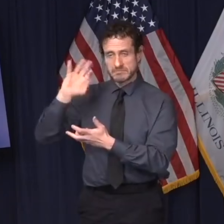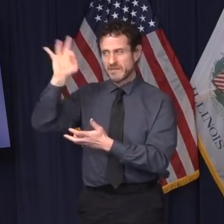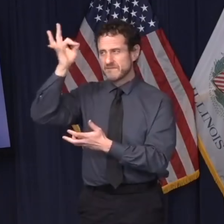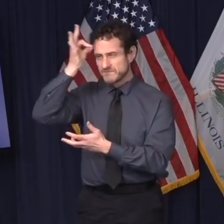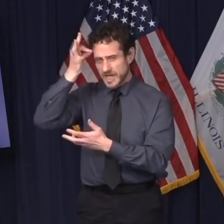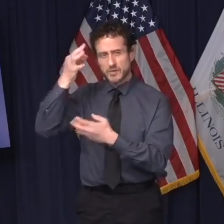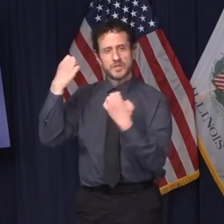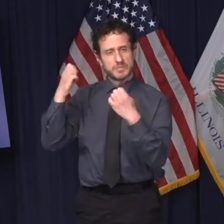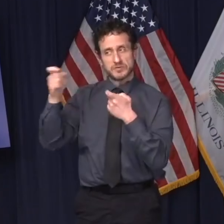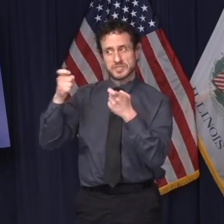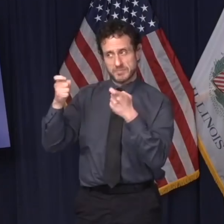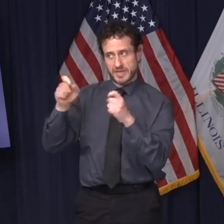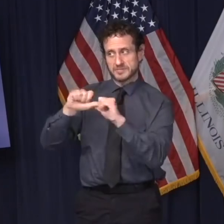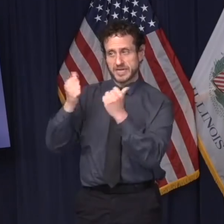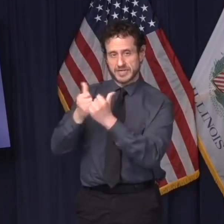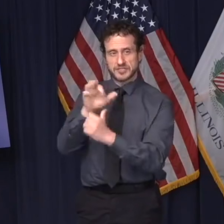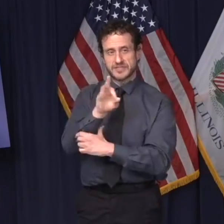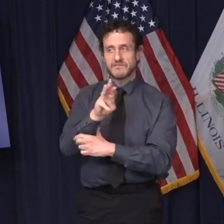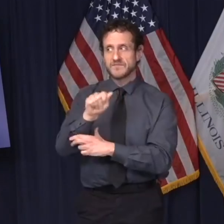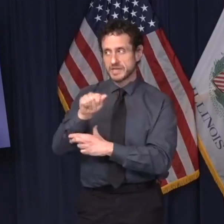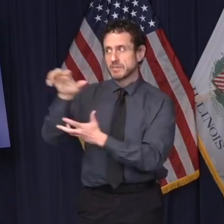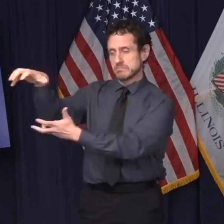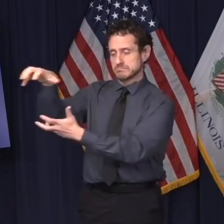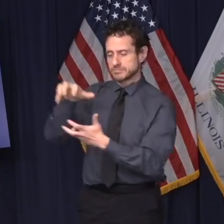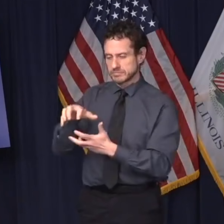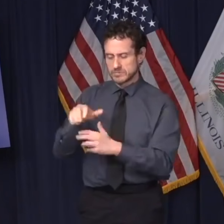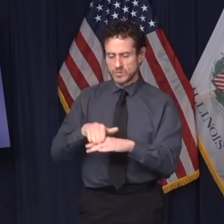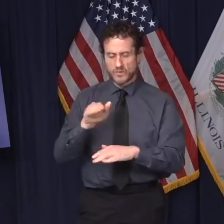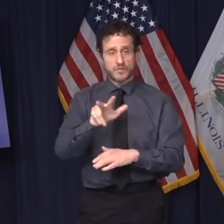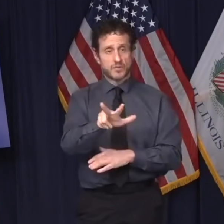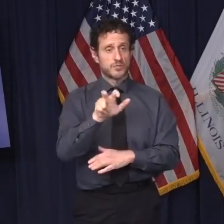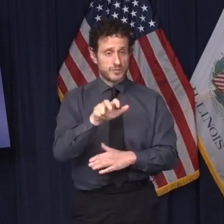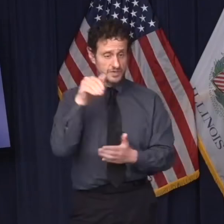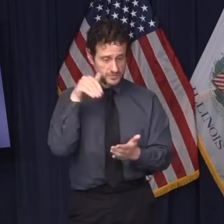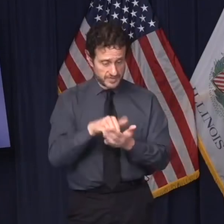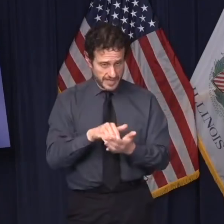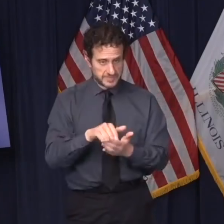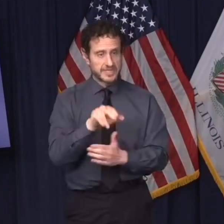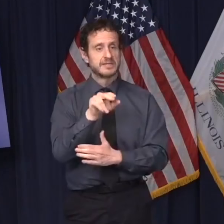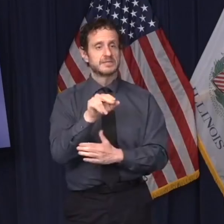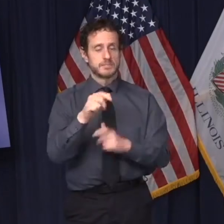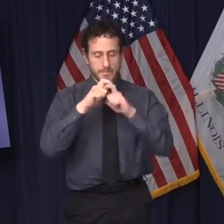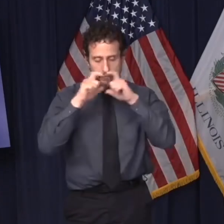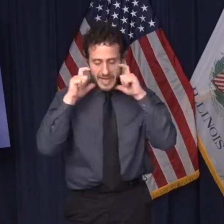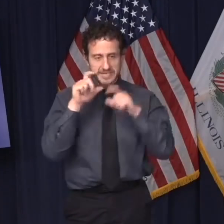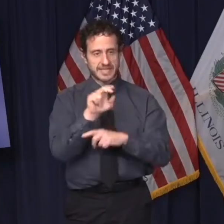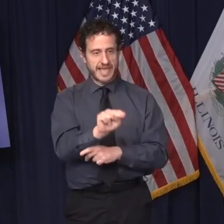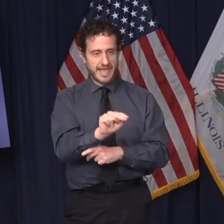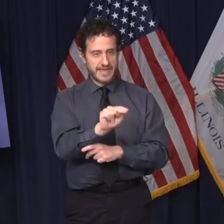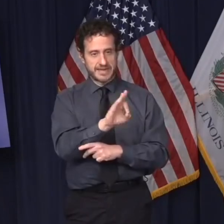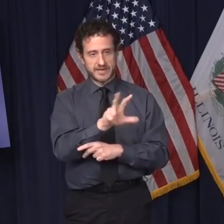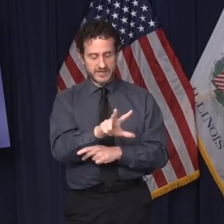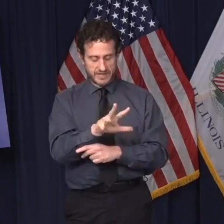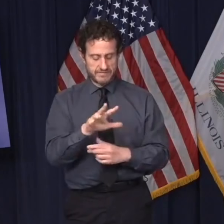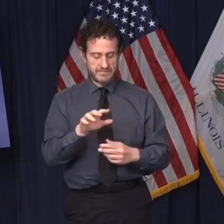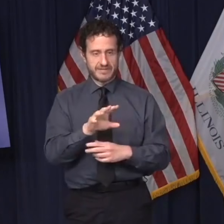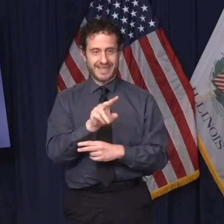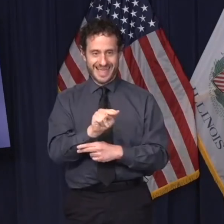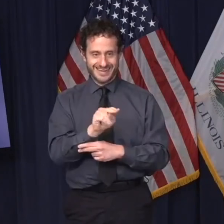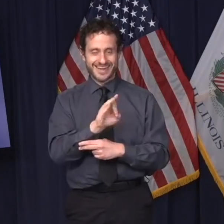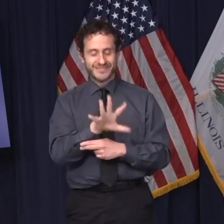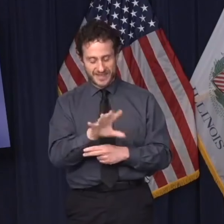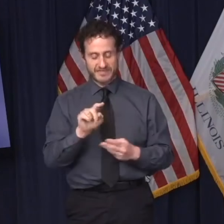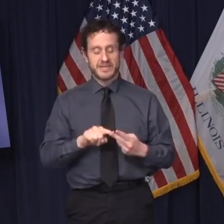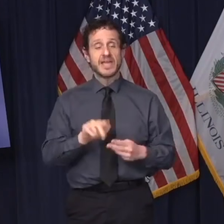Federal Emergency Management Agency of over 300,000 N95 masks and over